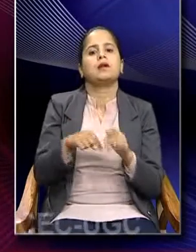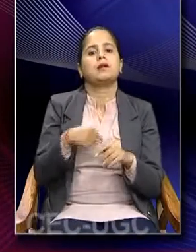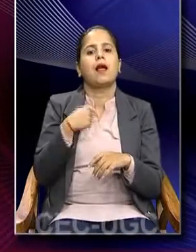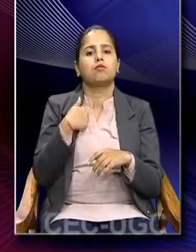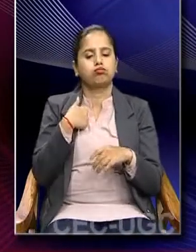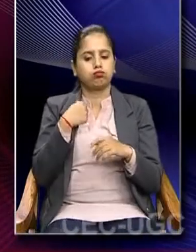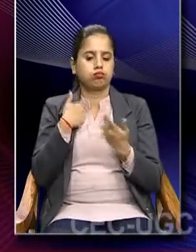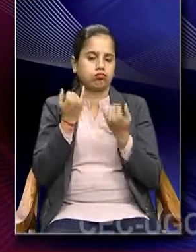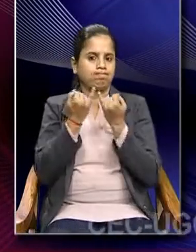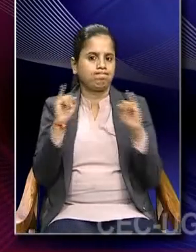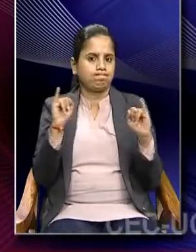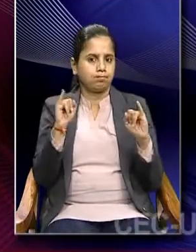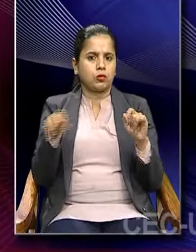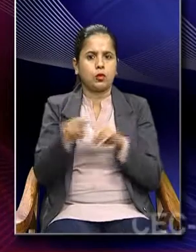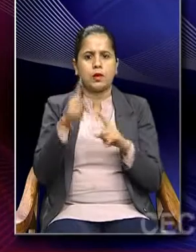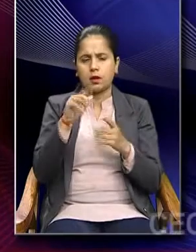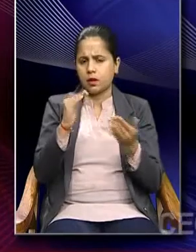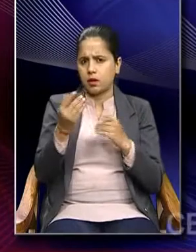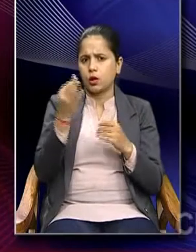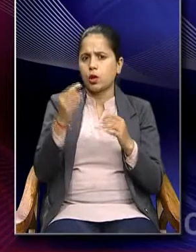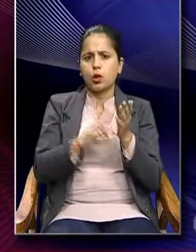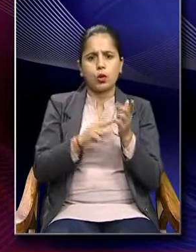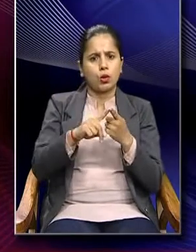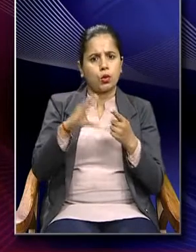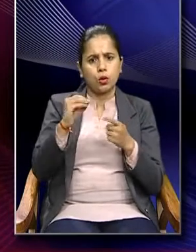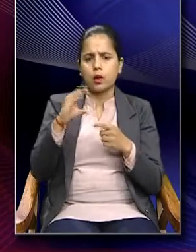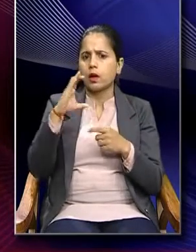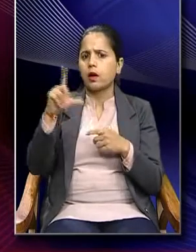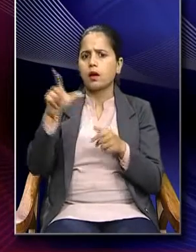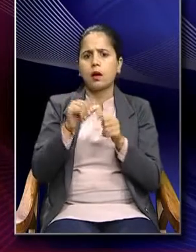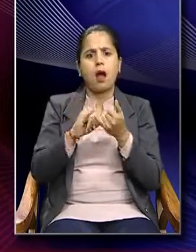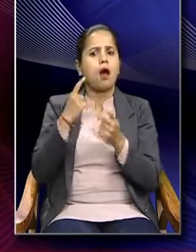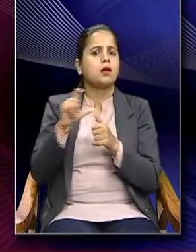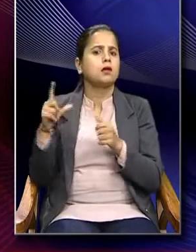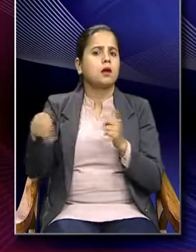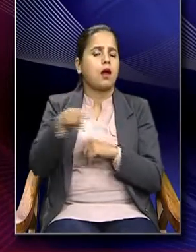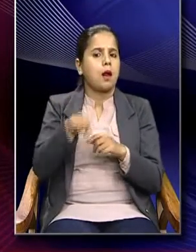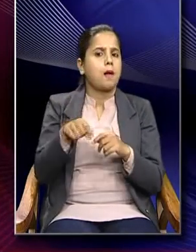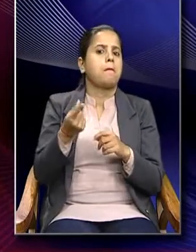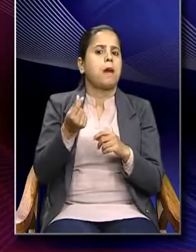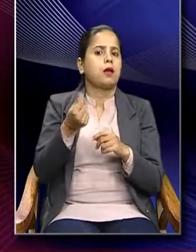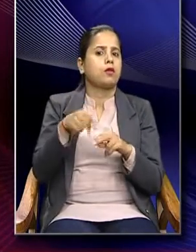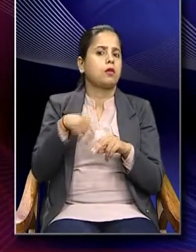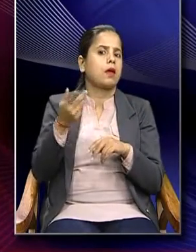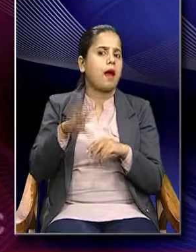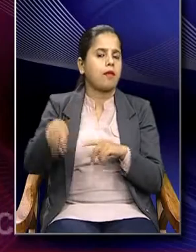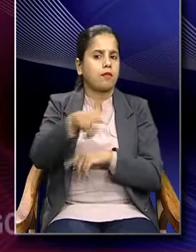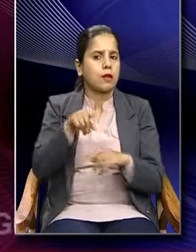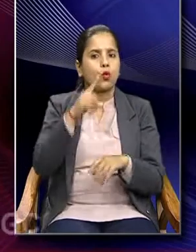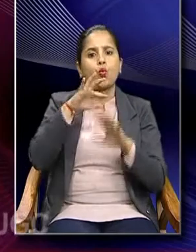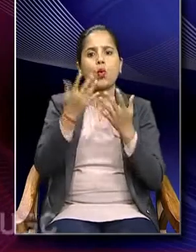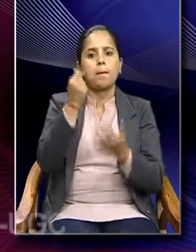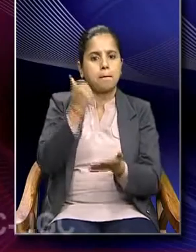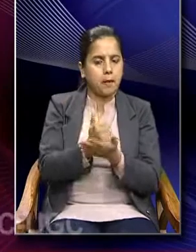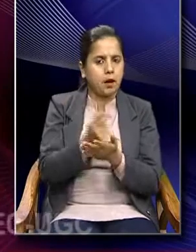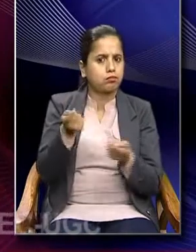self-reliance. Contrary to the new classical models endorsed by the International Monetary Fund and the World Bank,